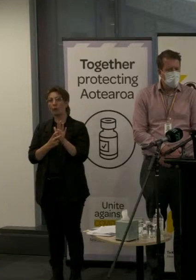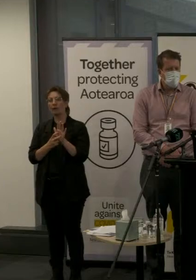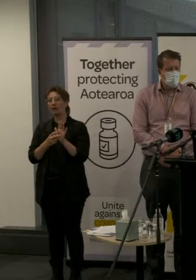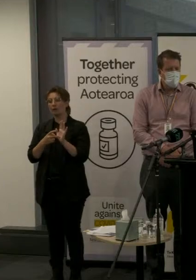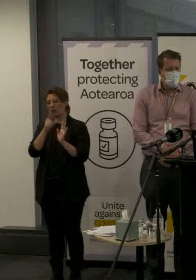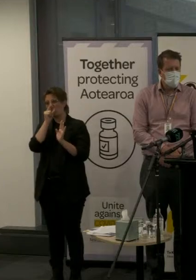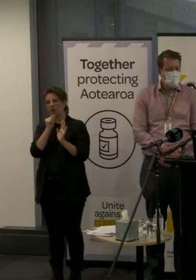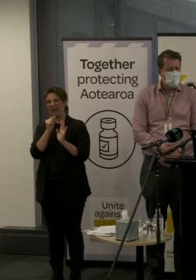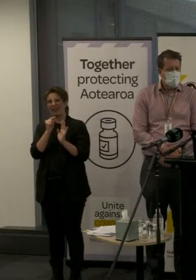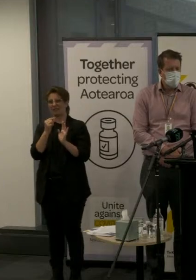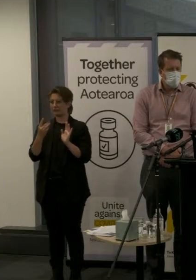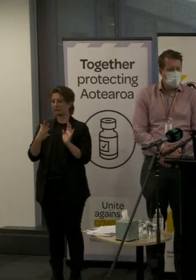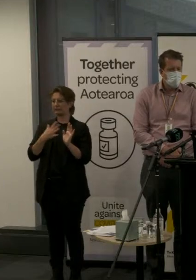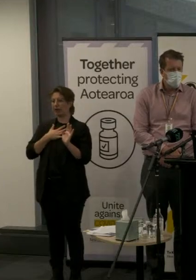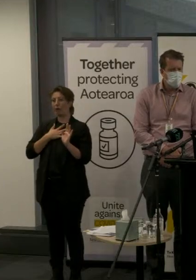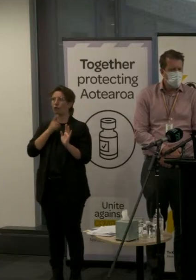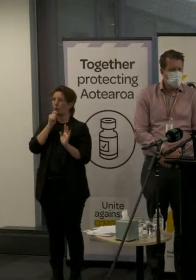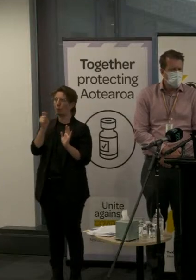result.